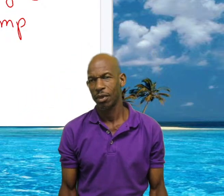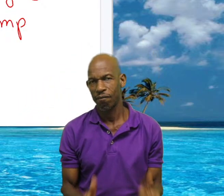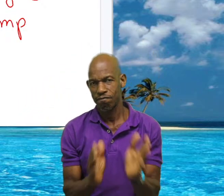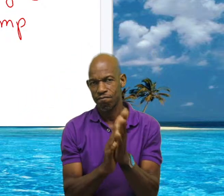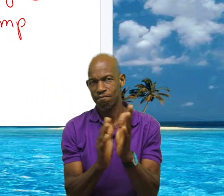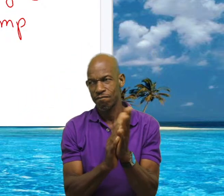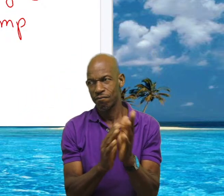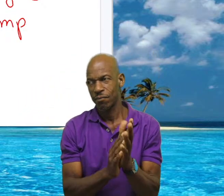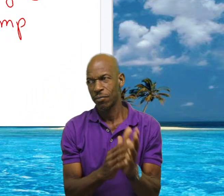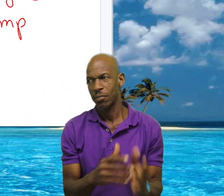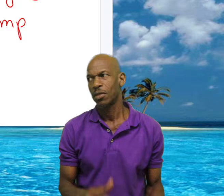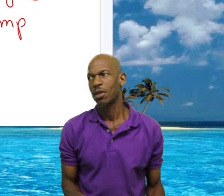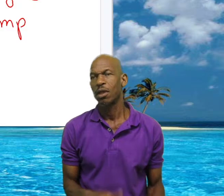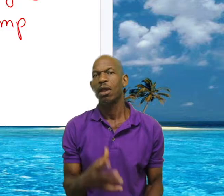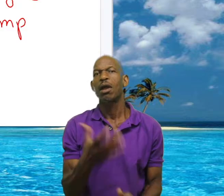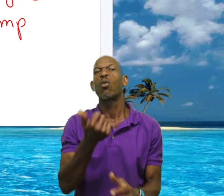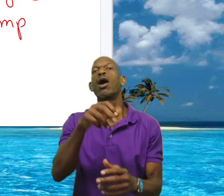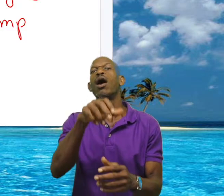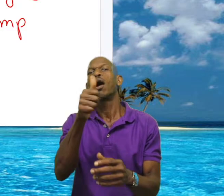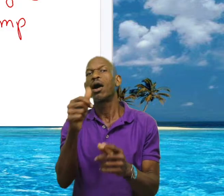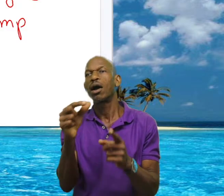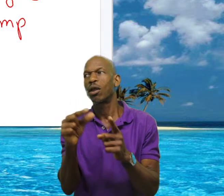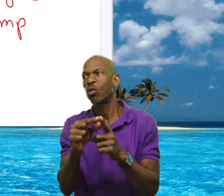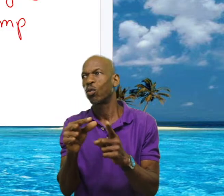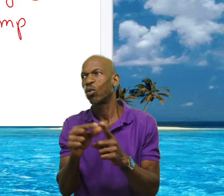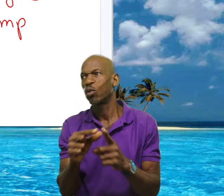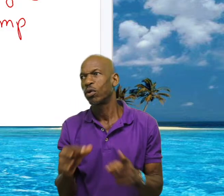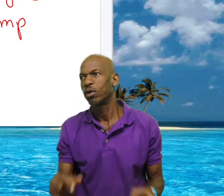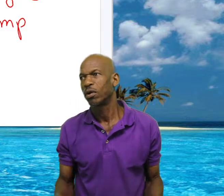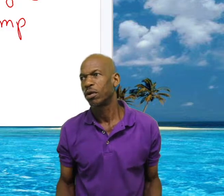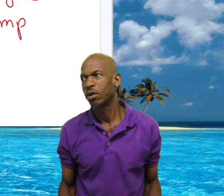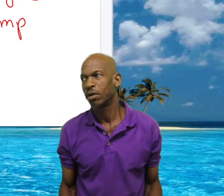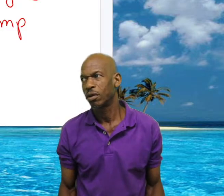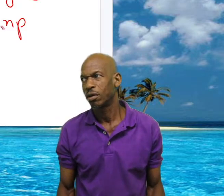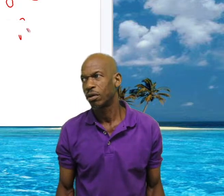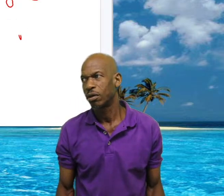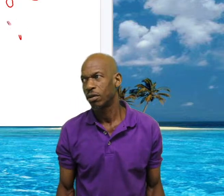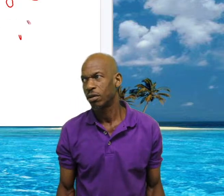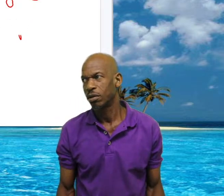Next, let's do the same thing. So we're taking off jump,